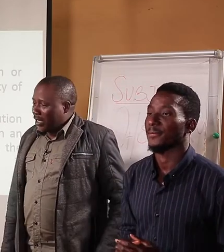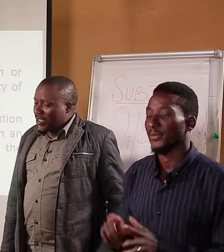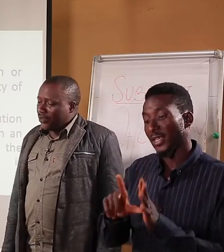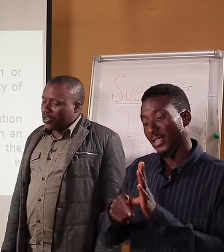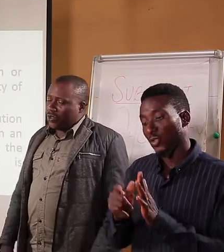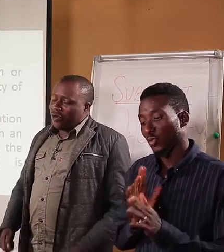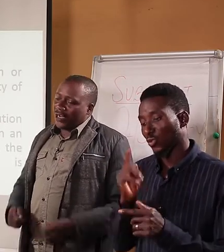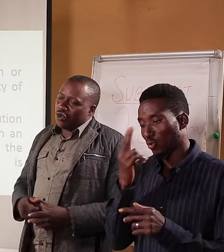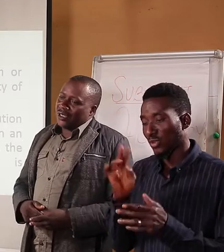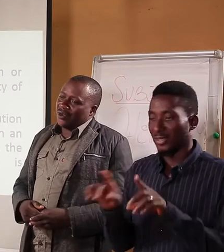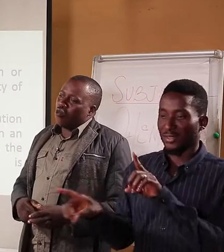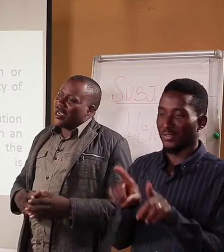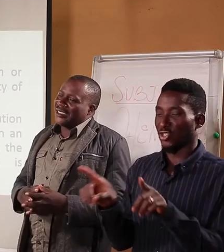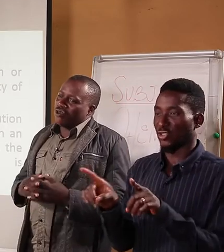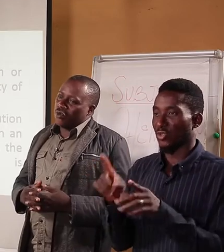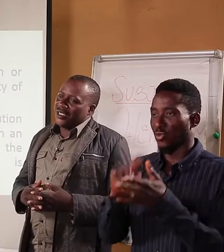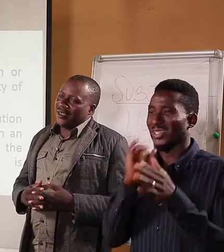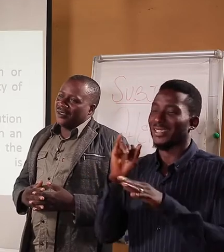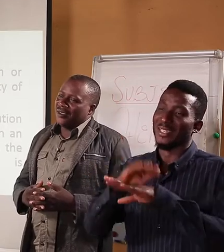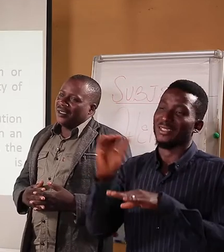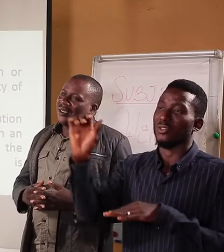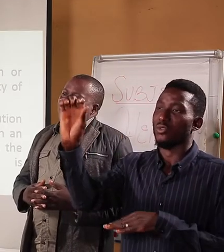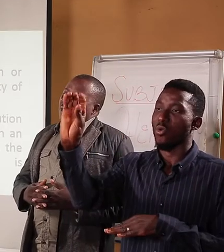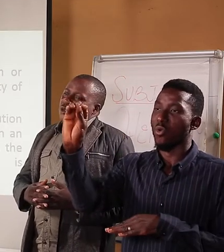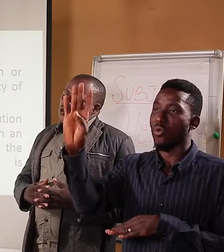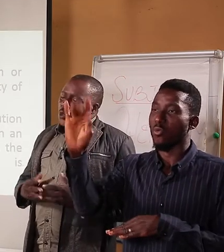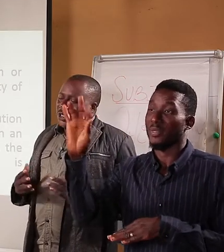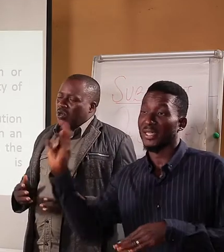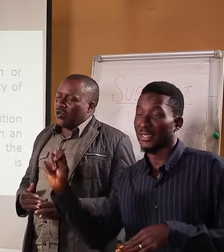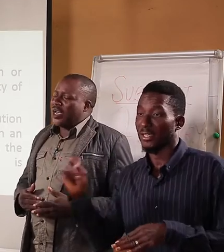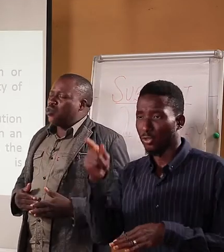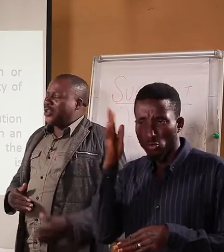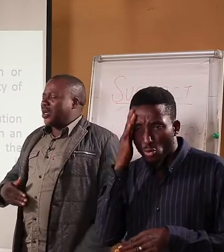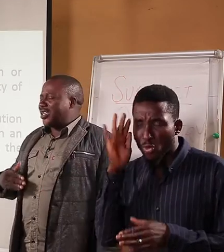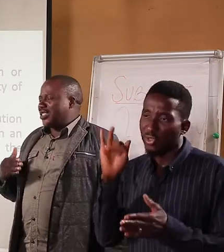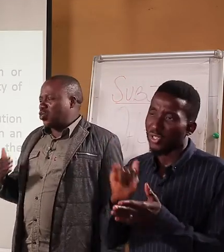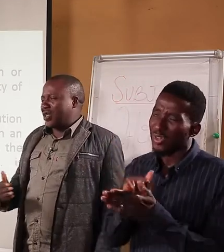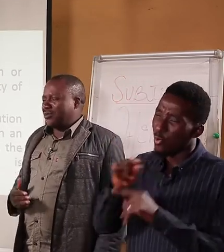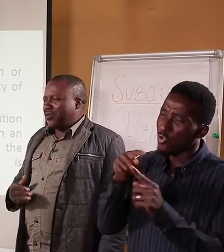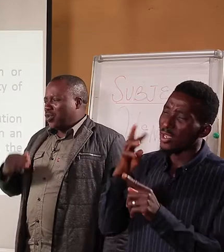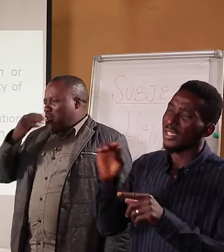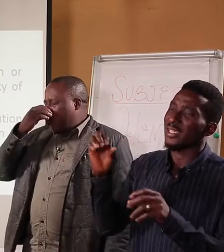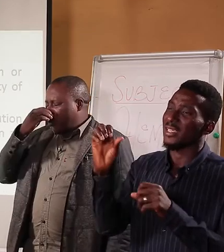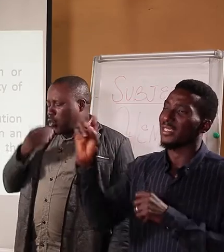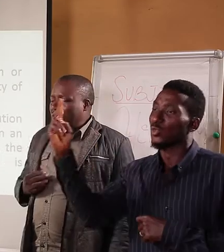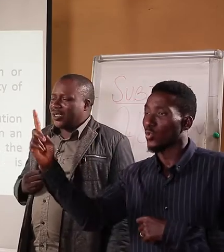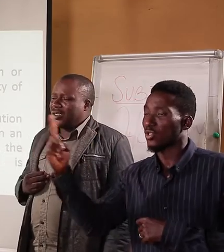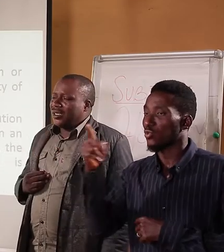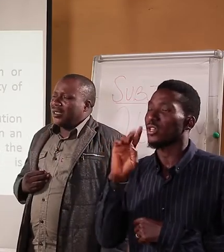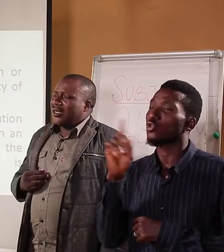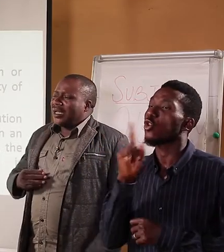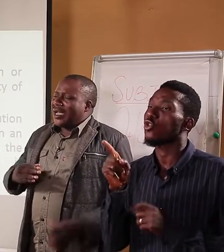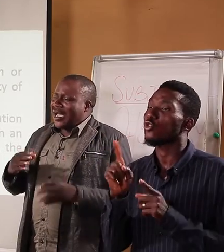Let us look at the definition of an orbital. What is an orbital? You will recall while you were in your SS1, you were told